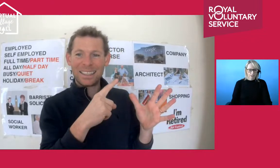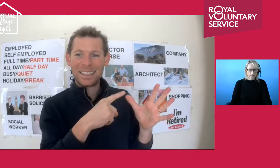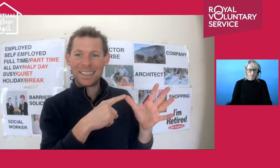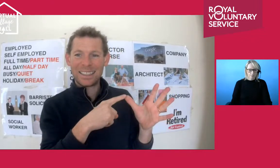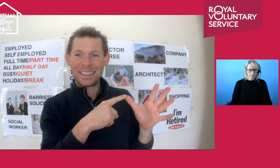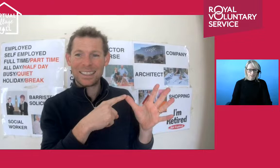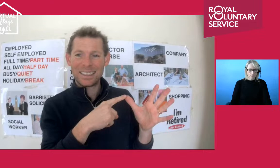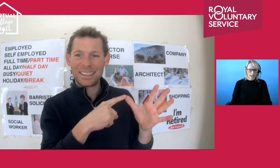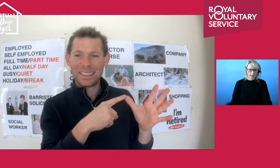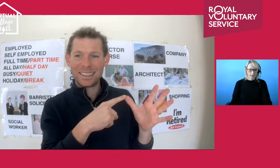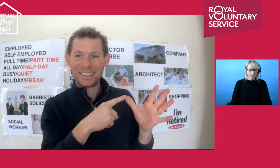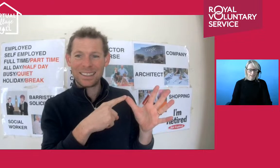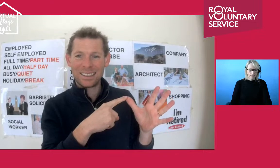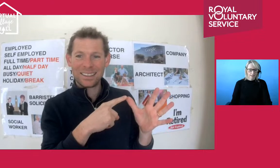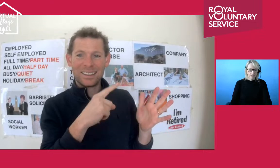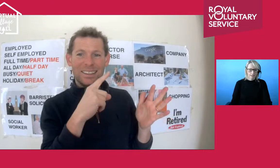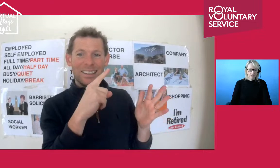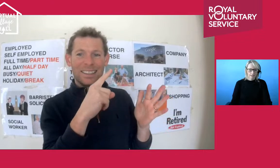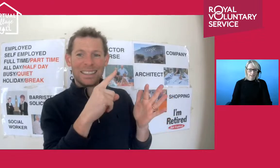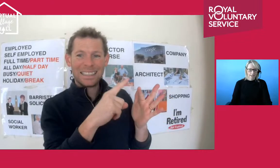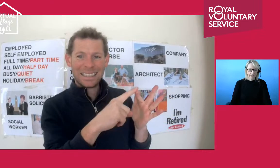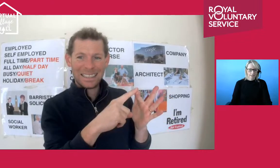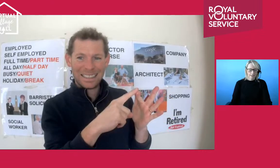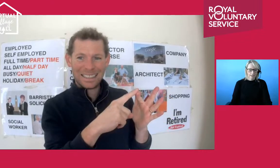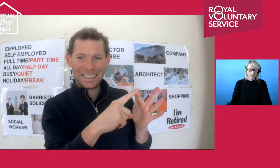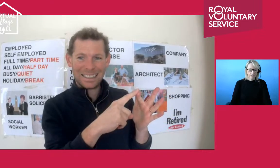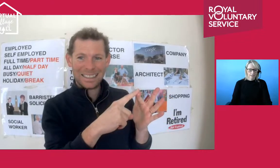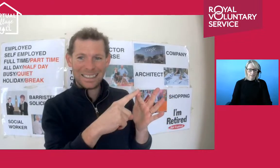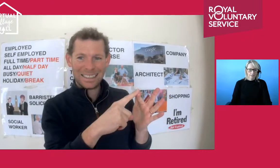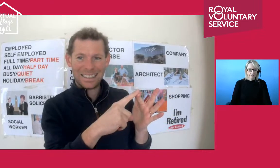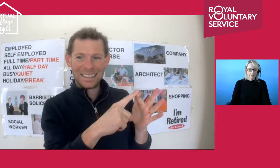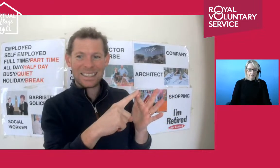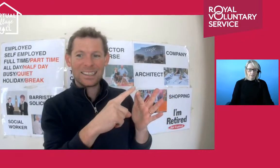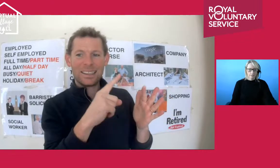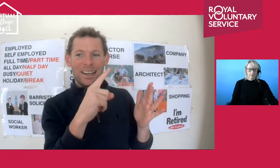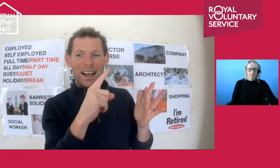5 fingertips. So A, E,